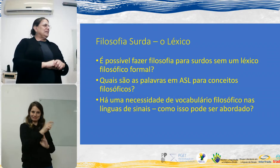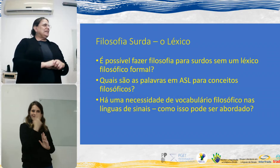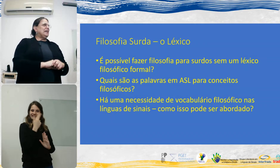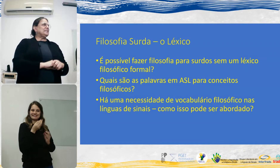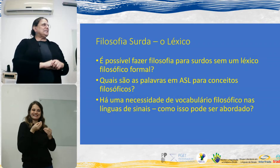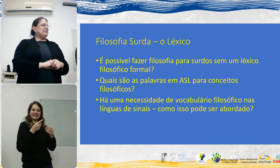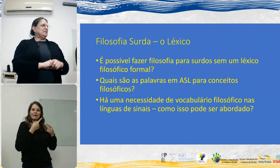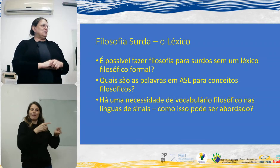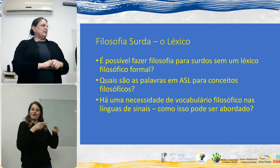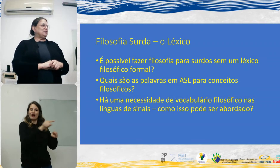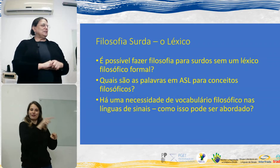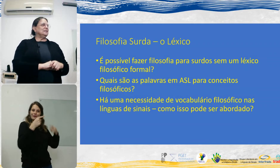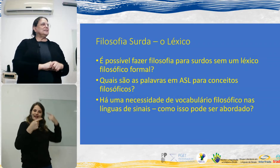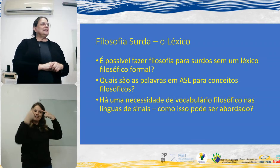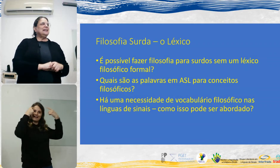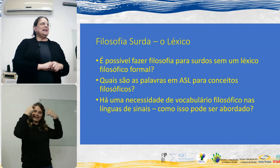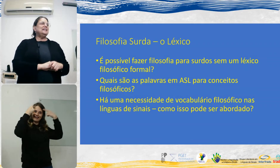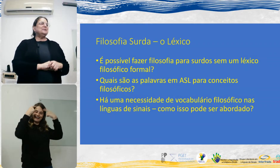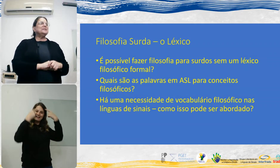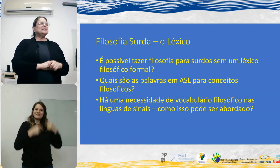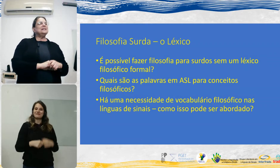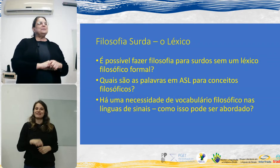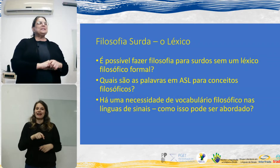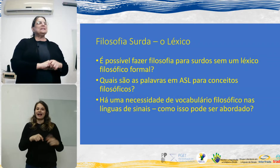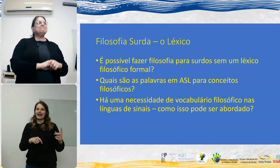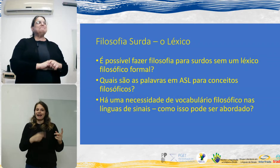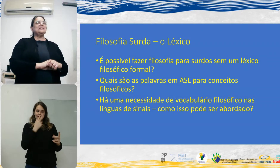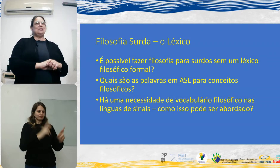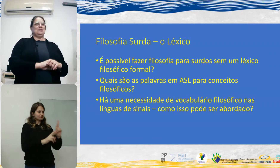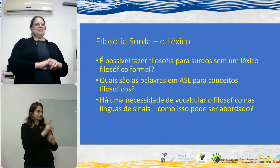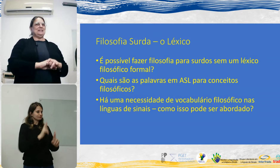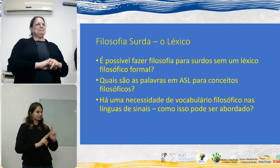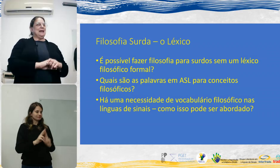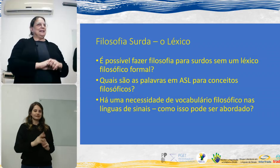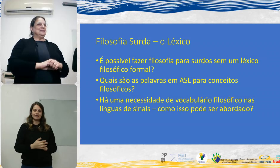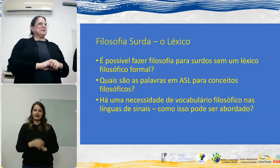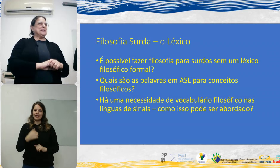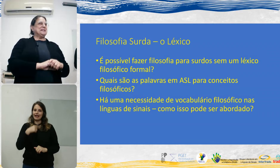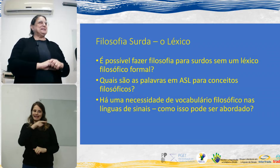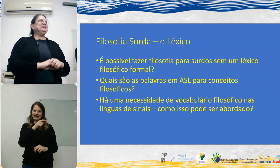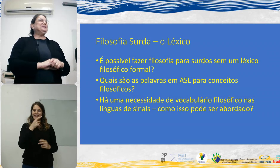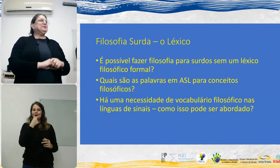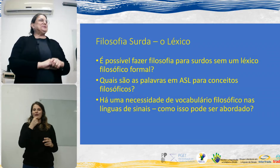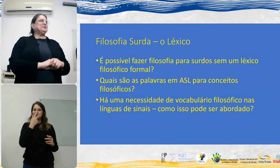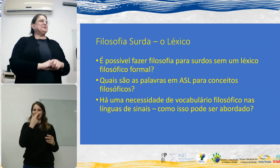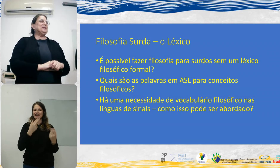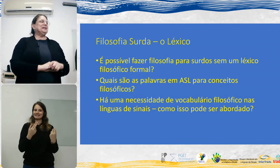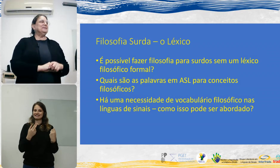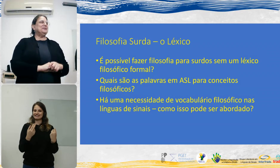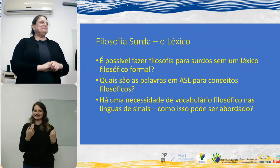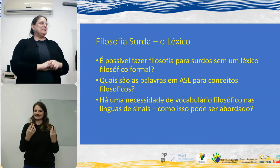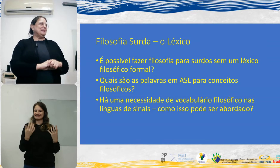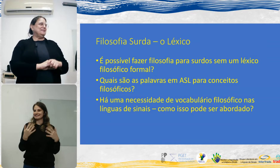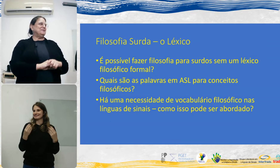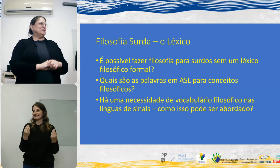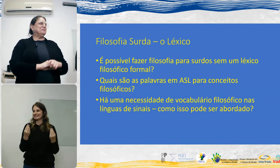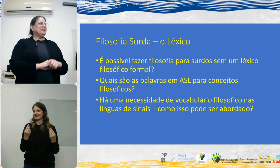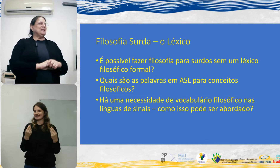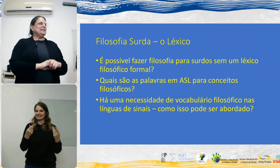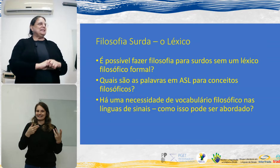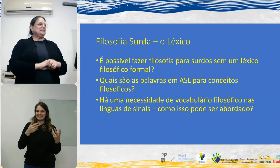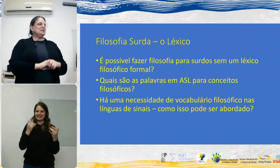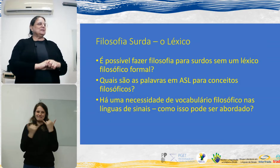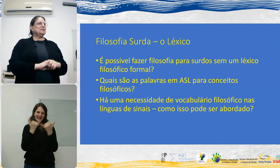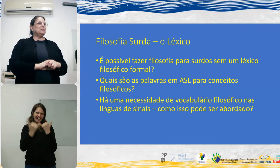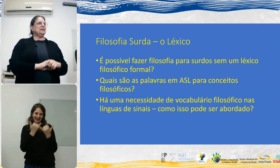of aesthetic questions. And he was a mischievous man, okay? So very playful.